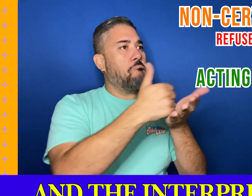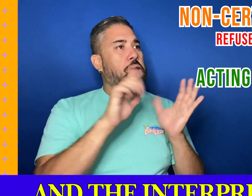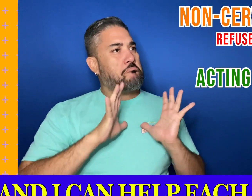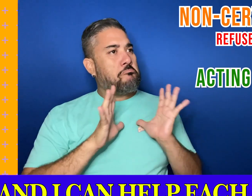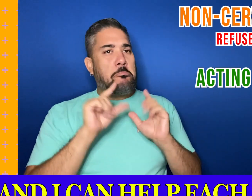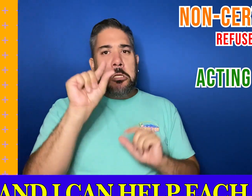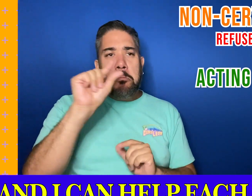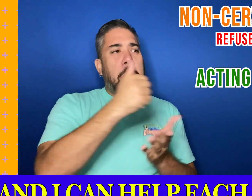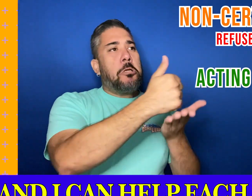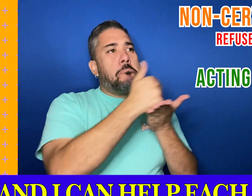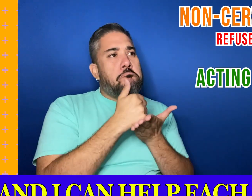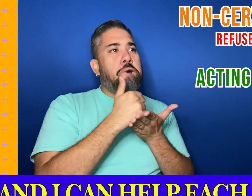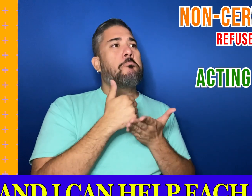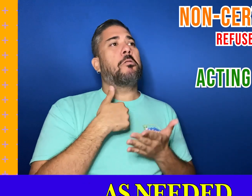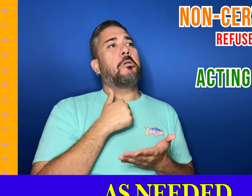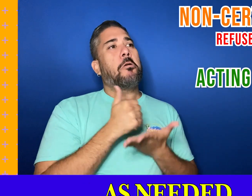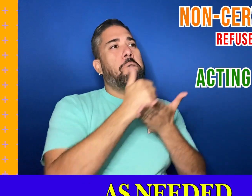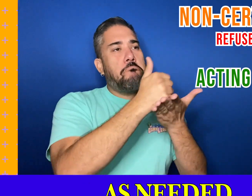help each other as needed.